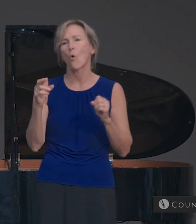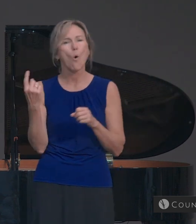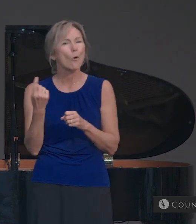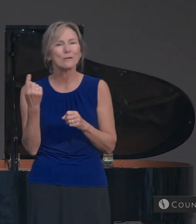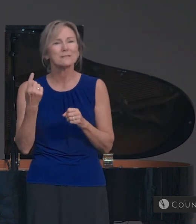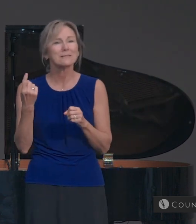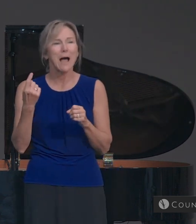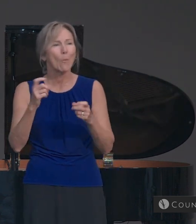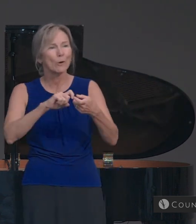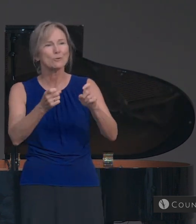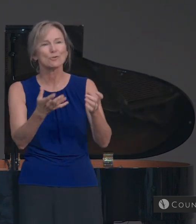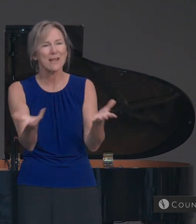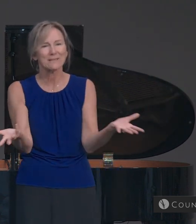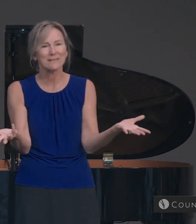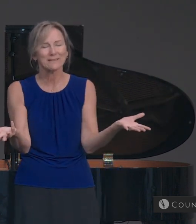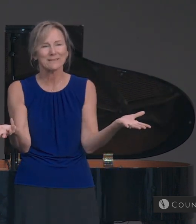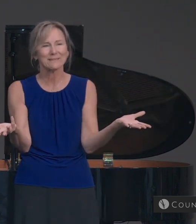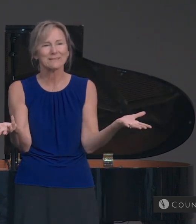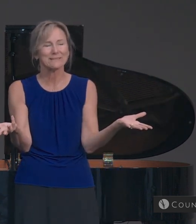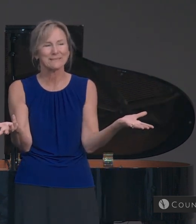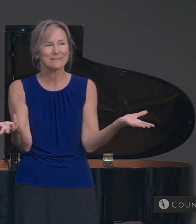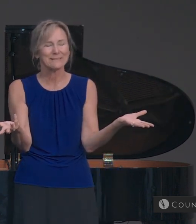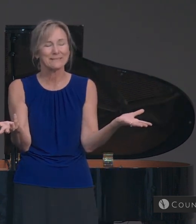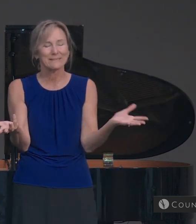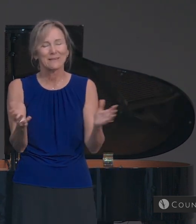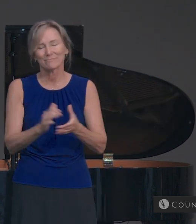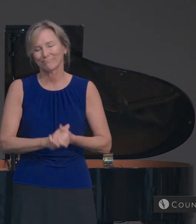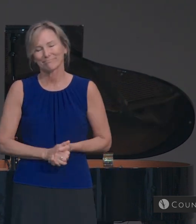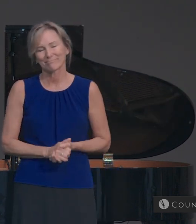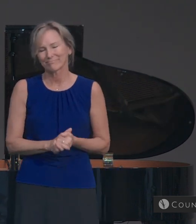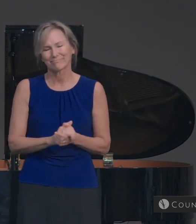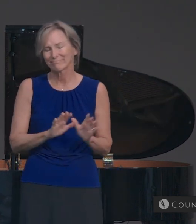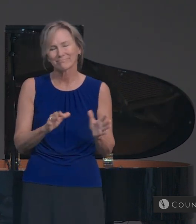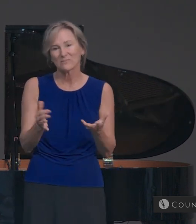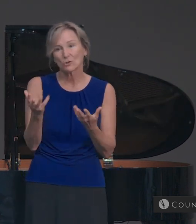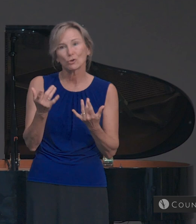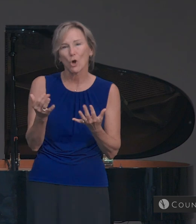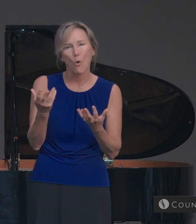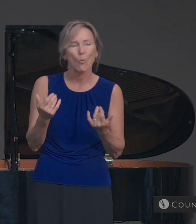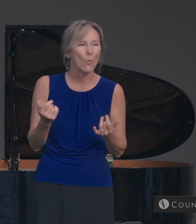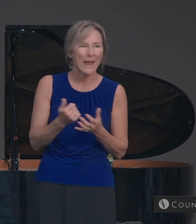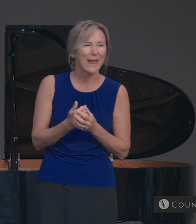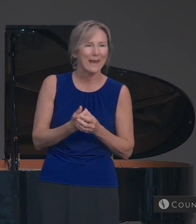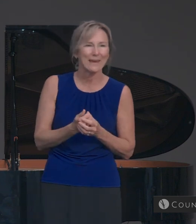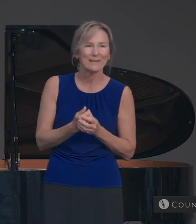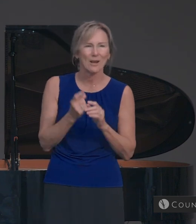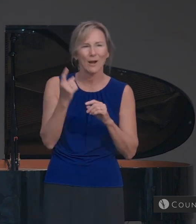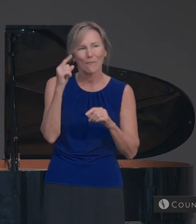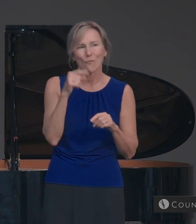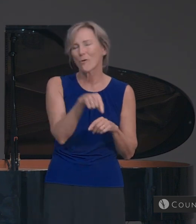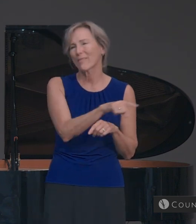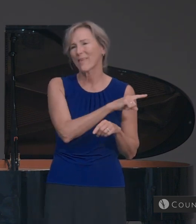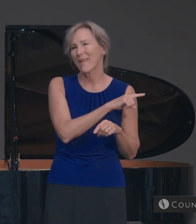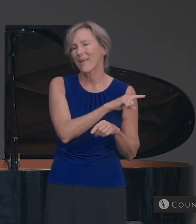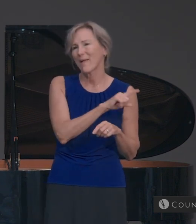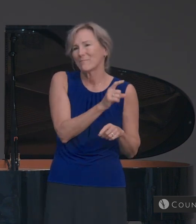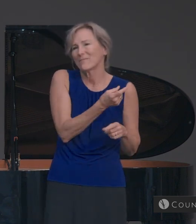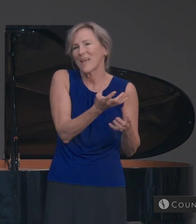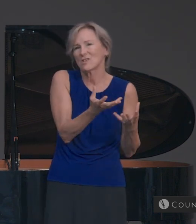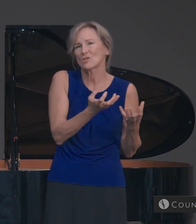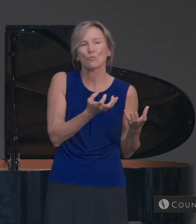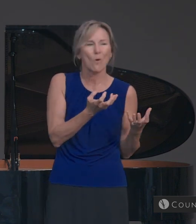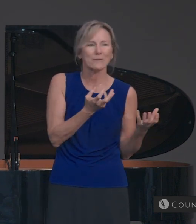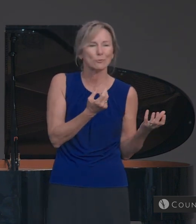That'll never happen. If you understand how Washington works, that will never happen. All they want to do is get reelected. That's all they want to do. They don't care